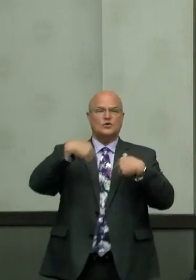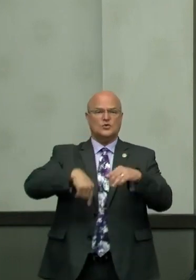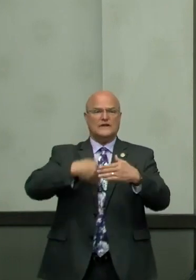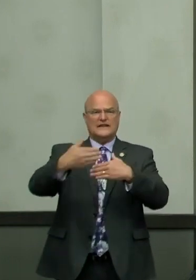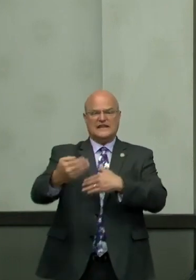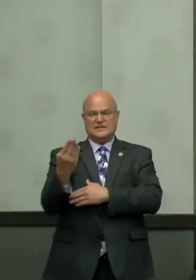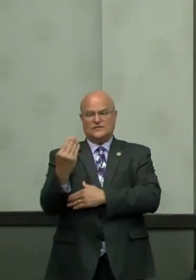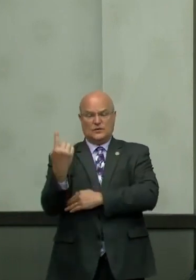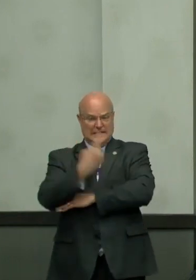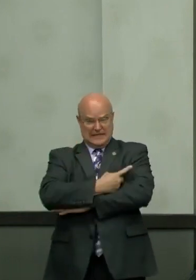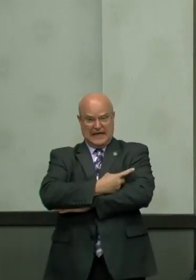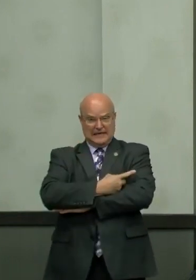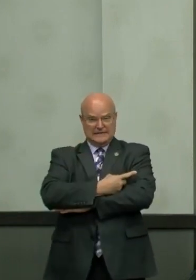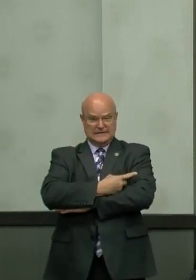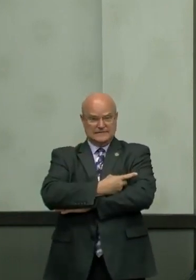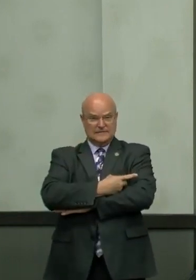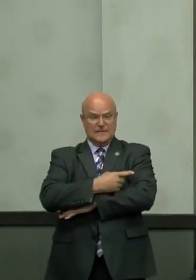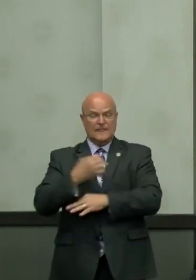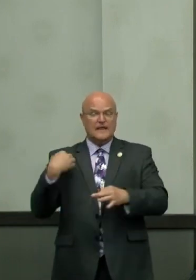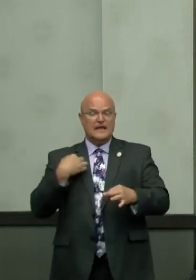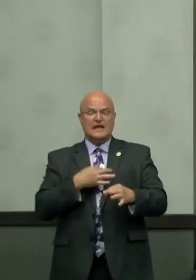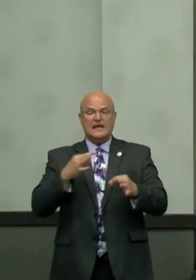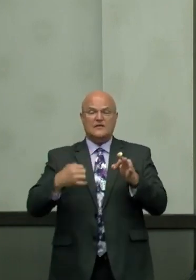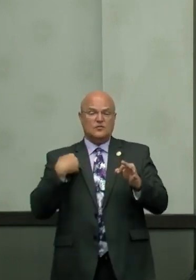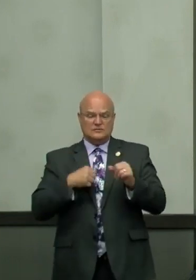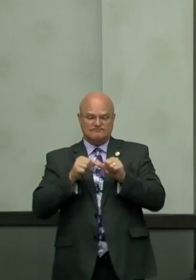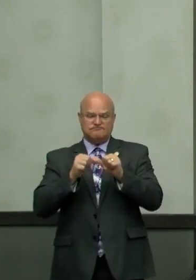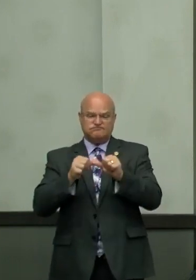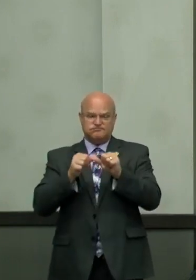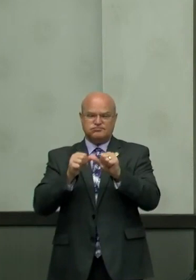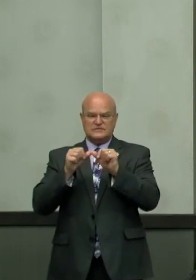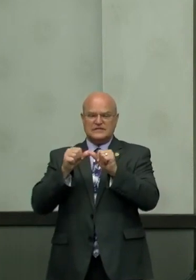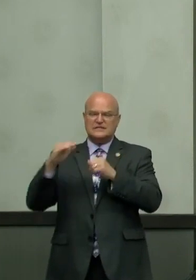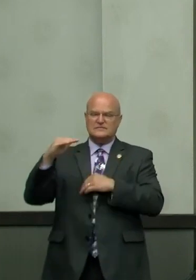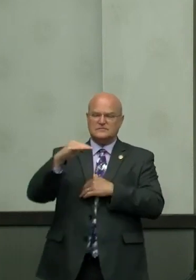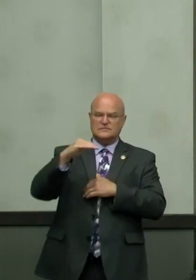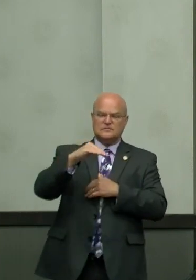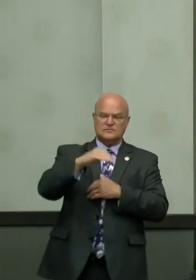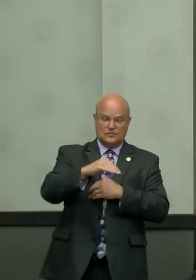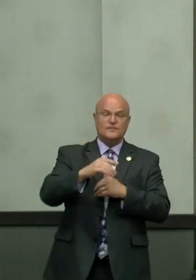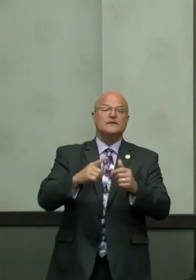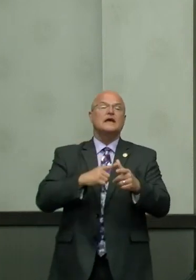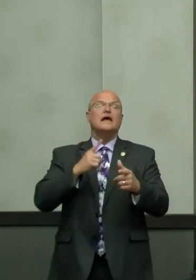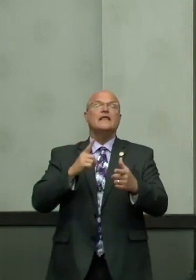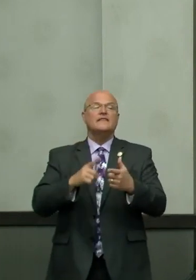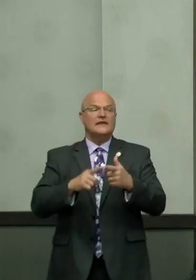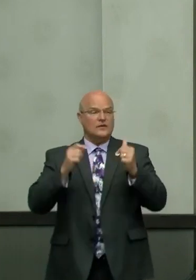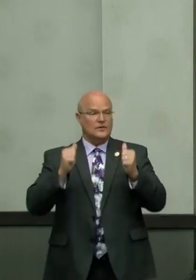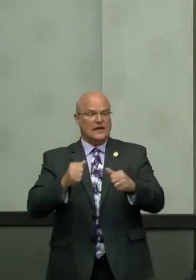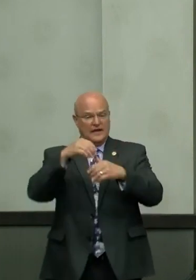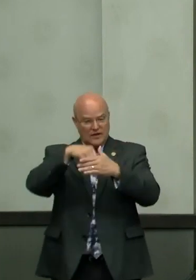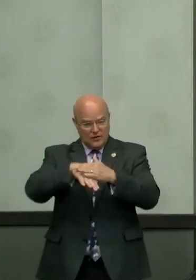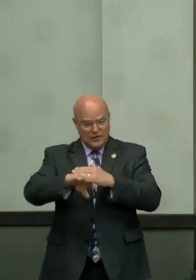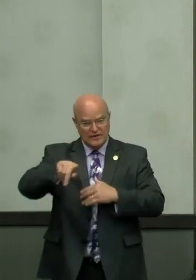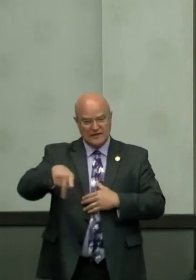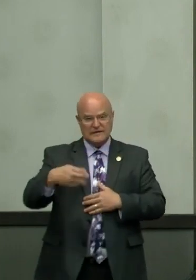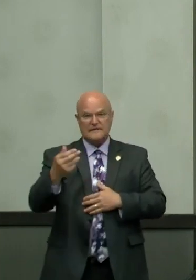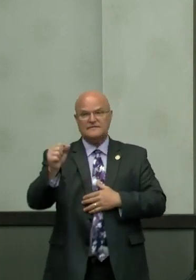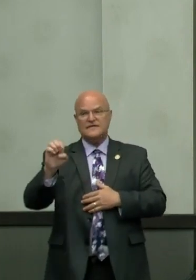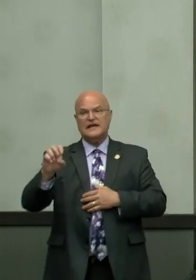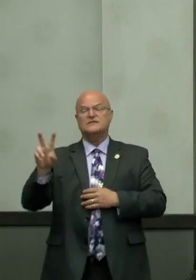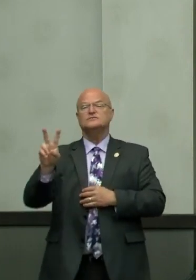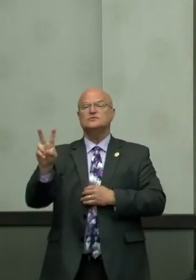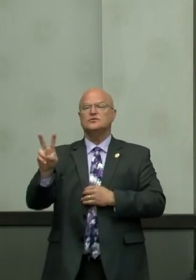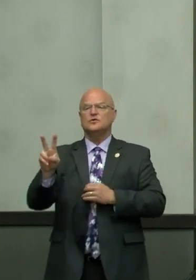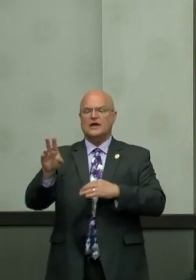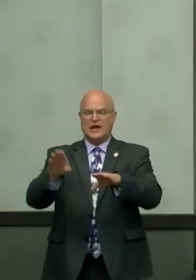the next 14 days. And if we can be successful in that, then we'll be able to go into phase 2